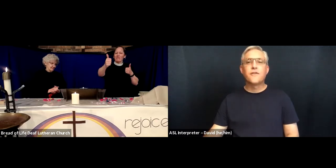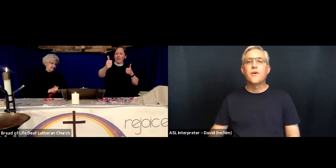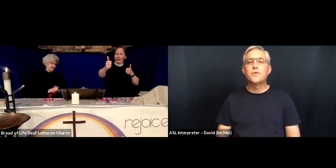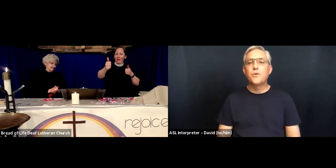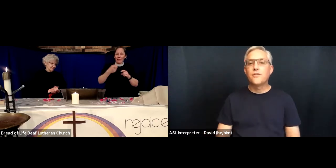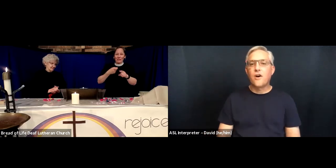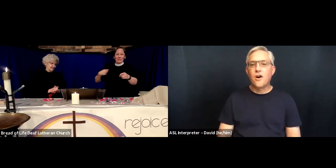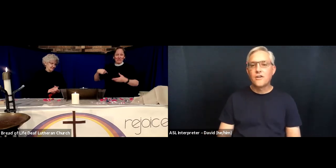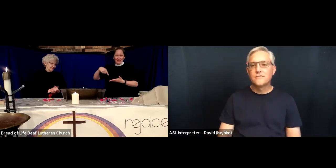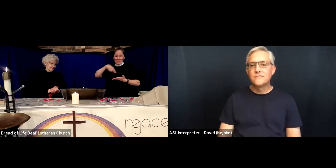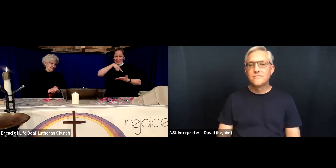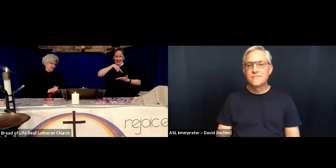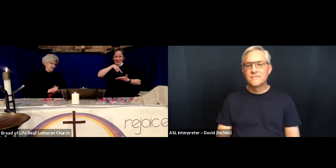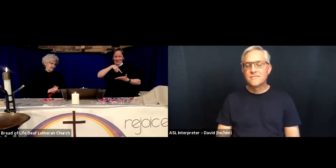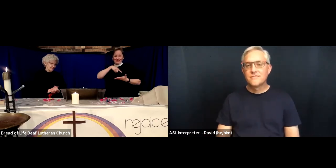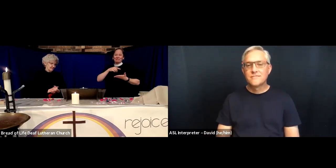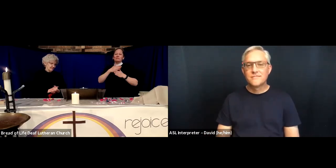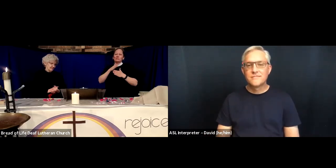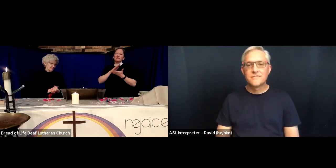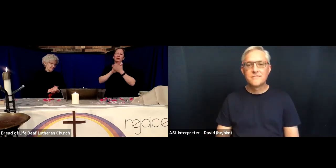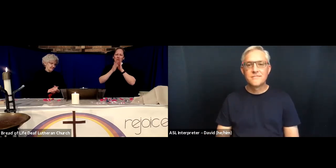And for those who are far,